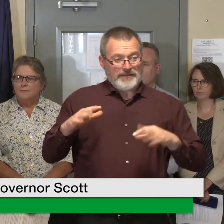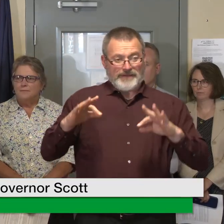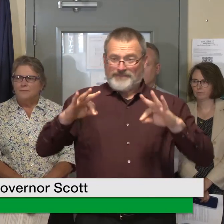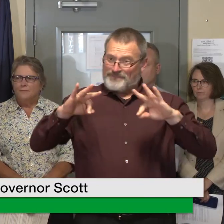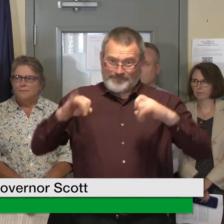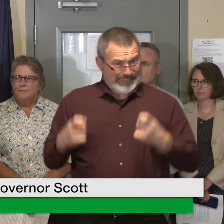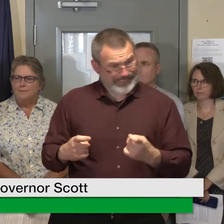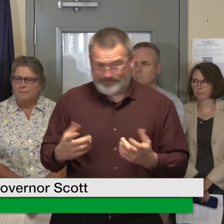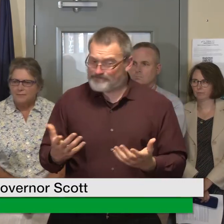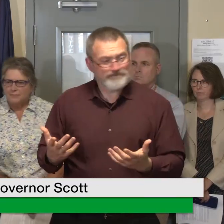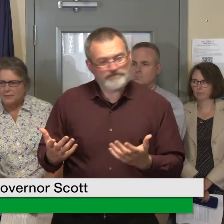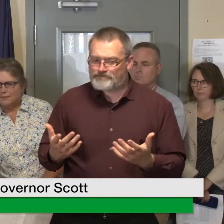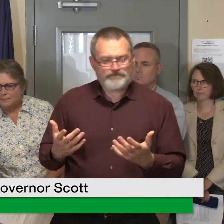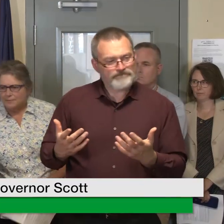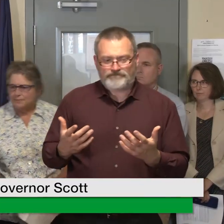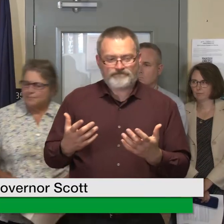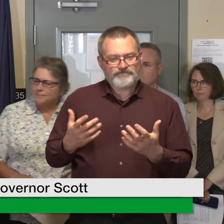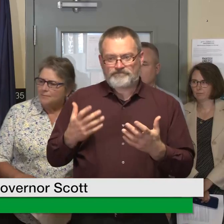control facilities.